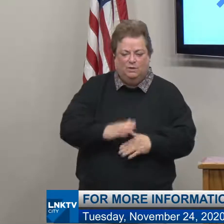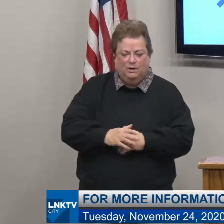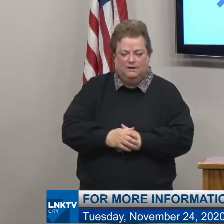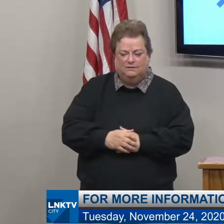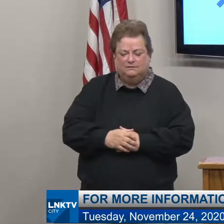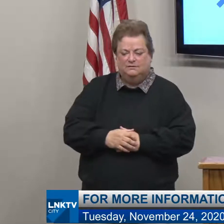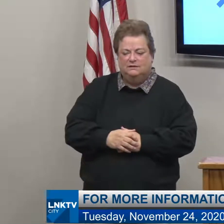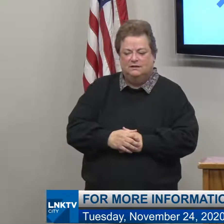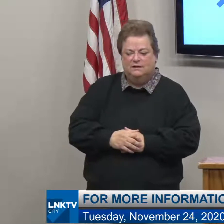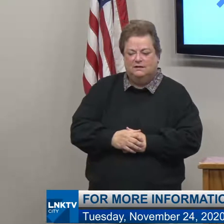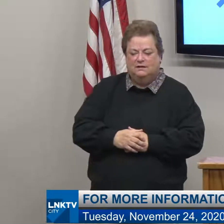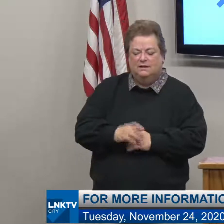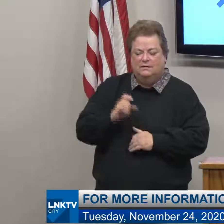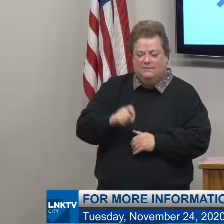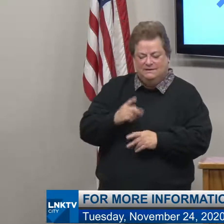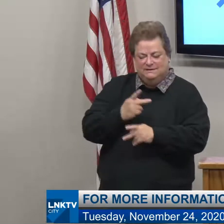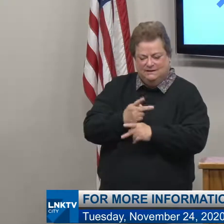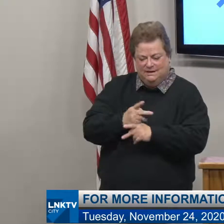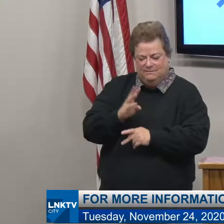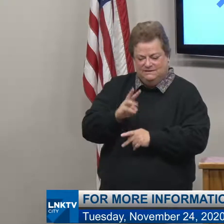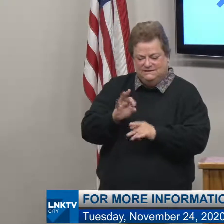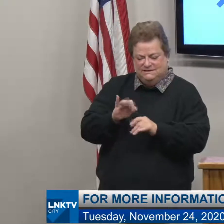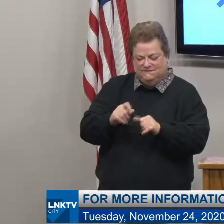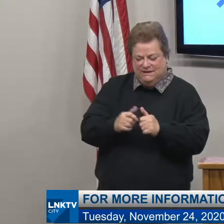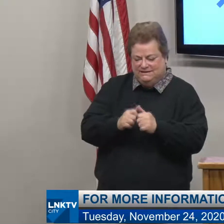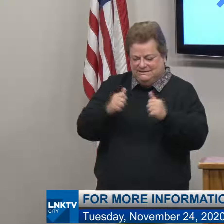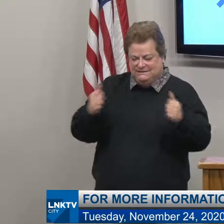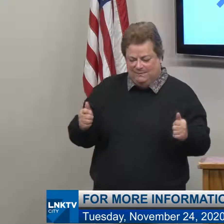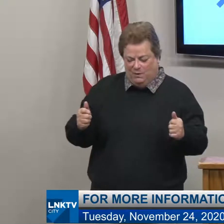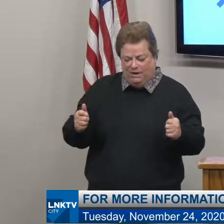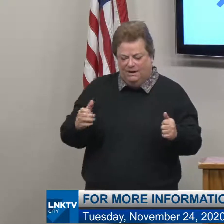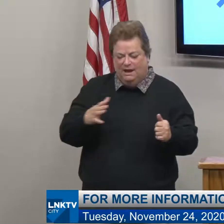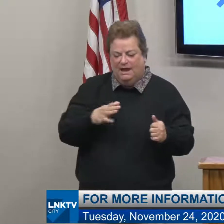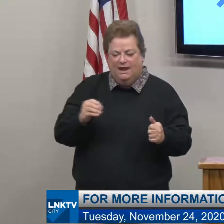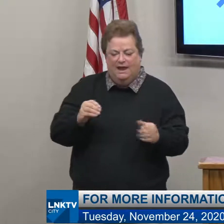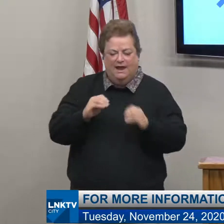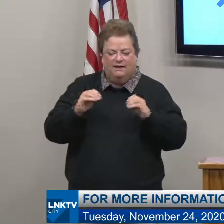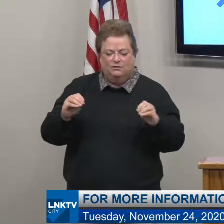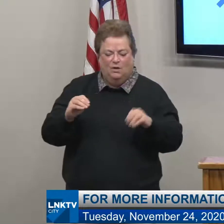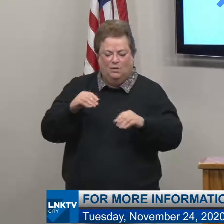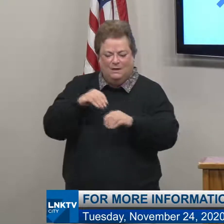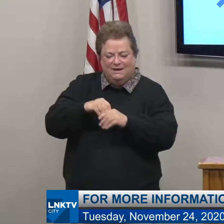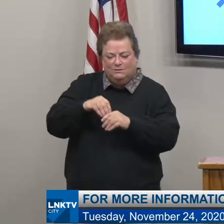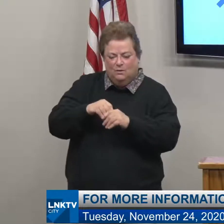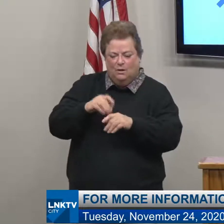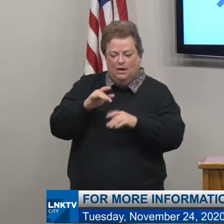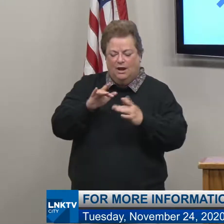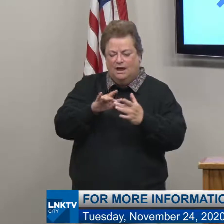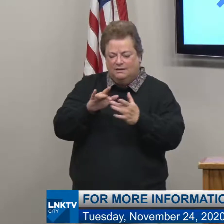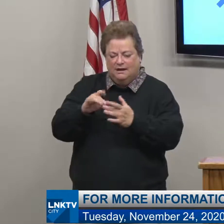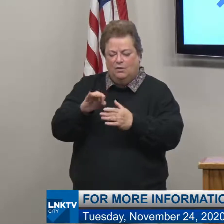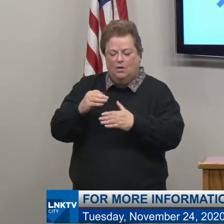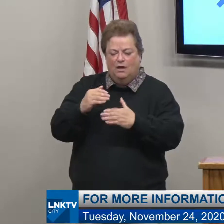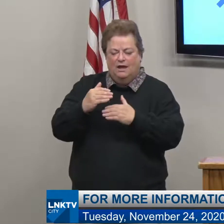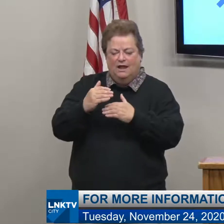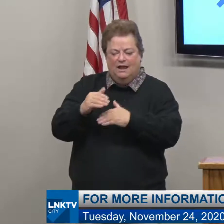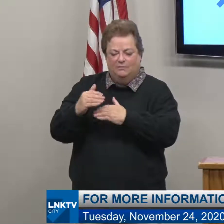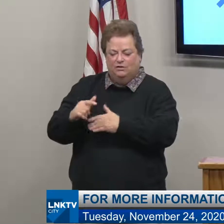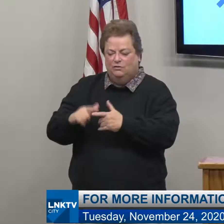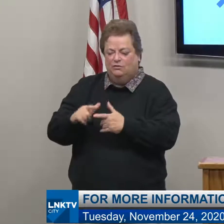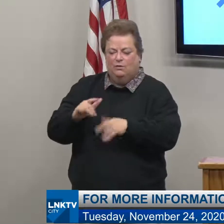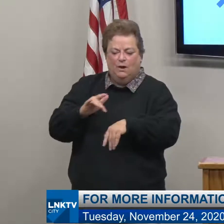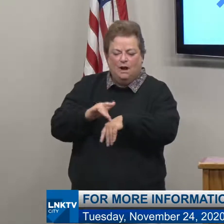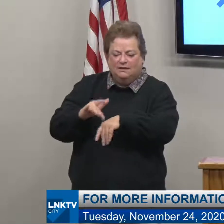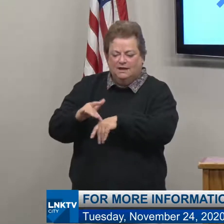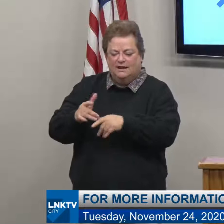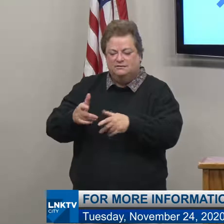6 feet of distance from others at all times, and no indoor contact or limited contact team sports like